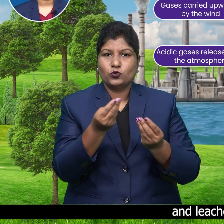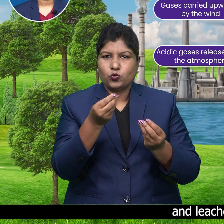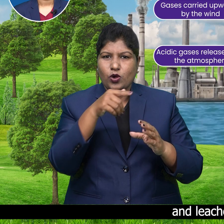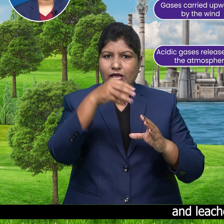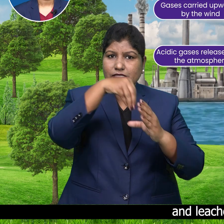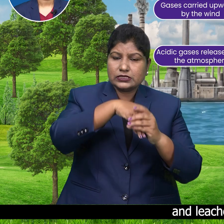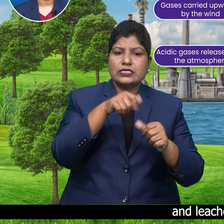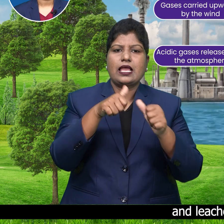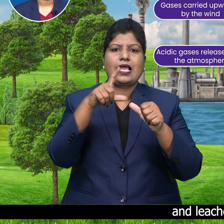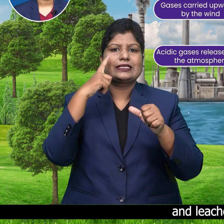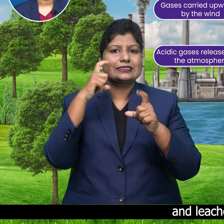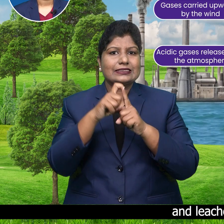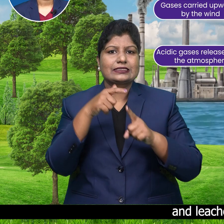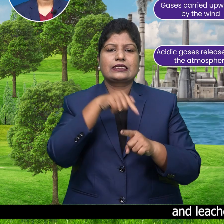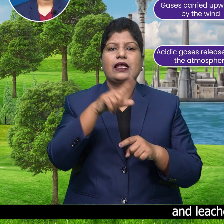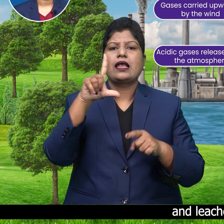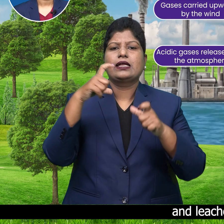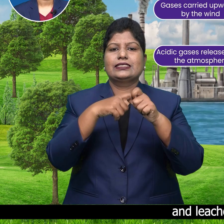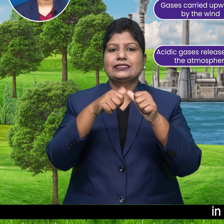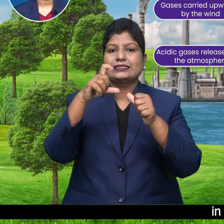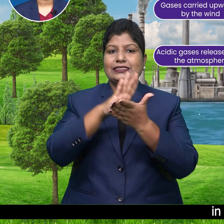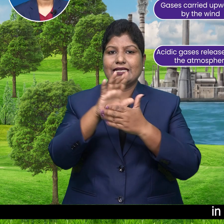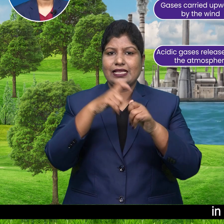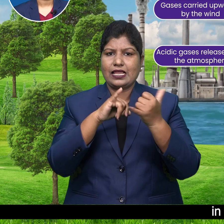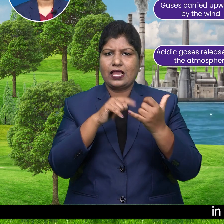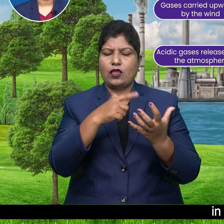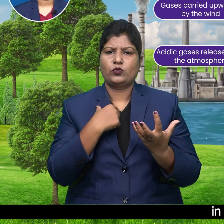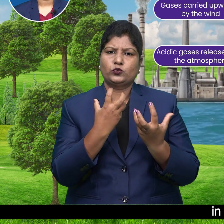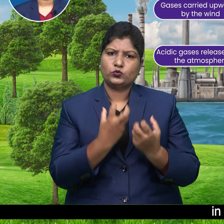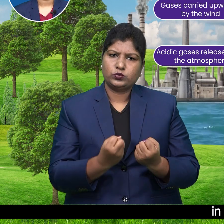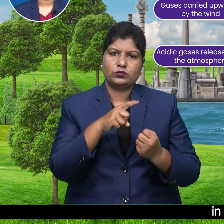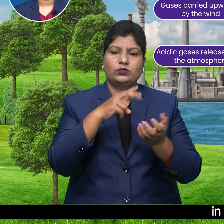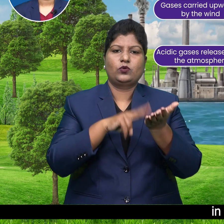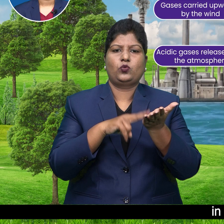and leaches the nutrients in the soil.